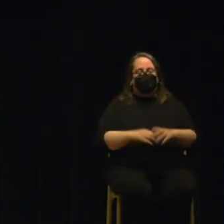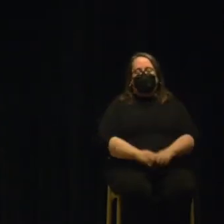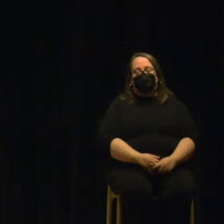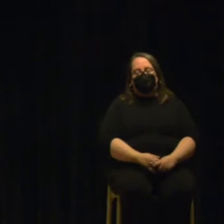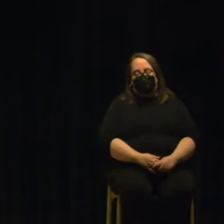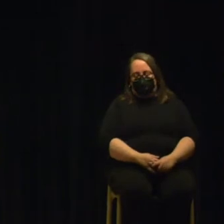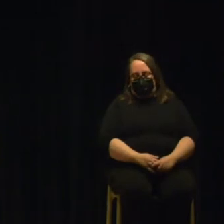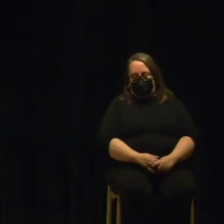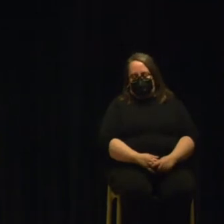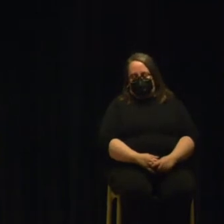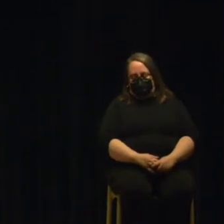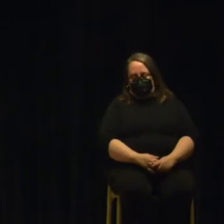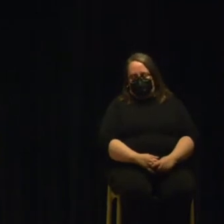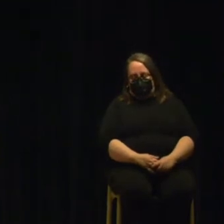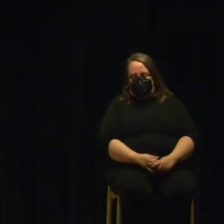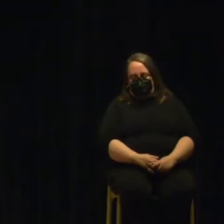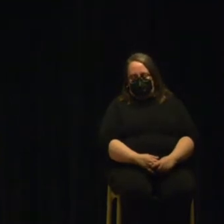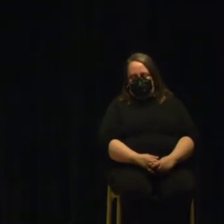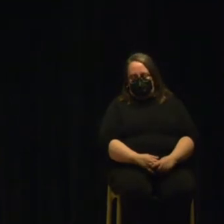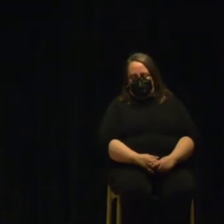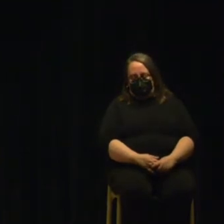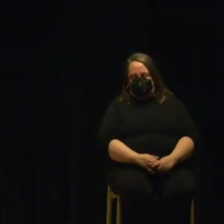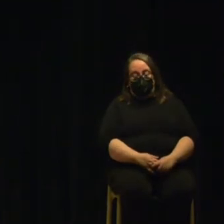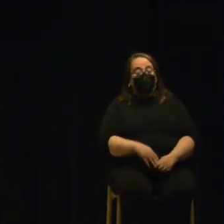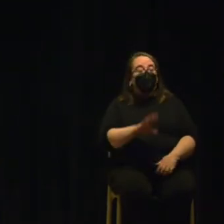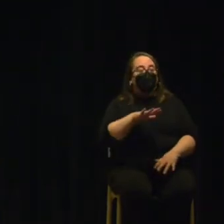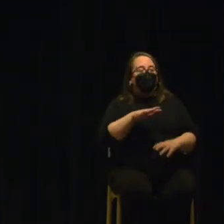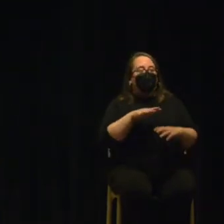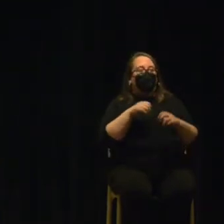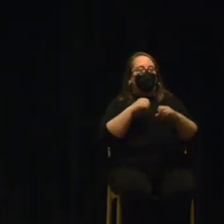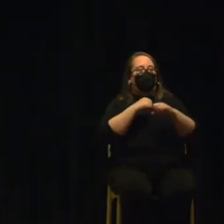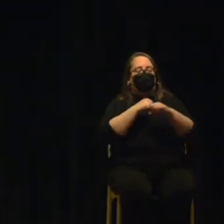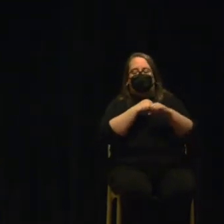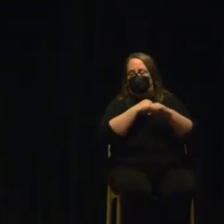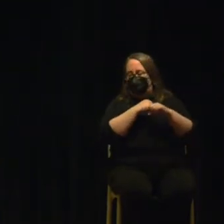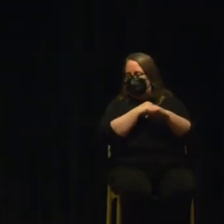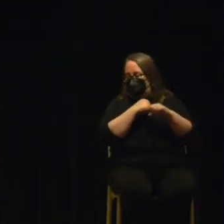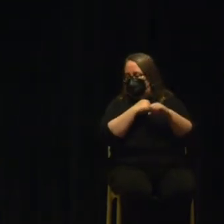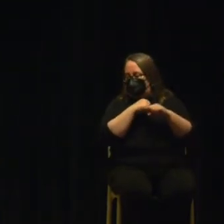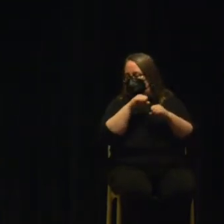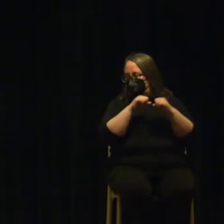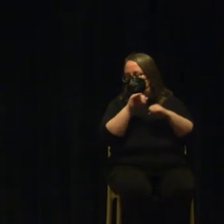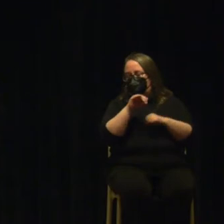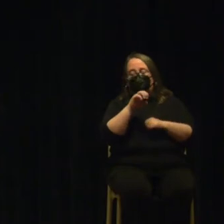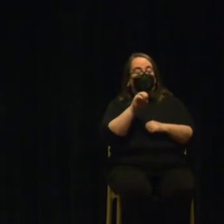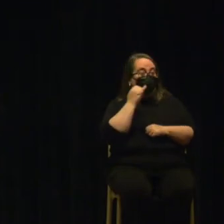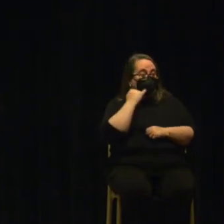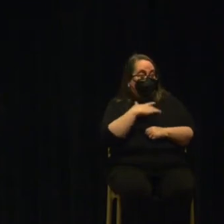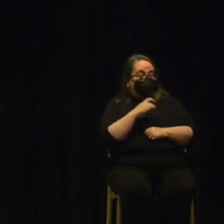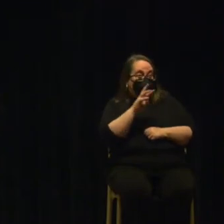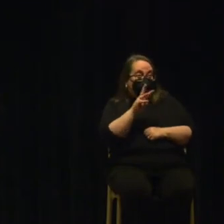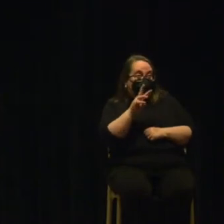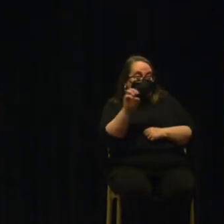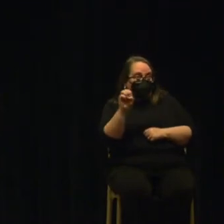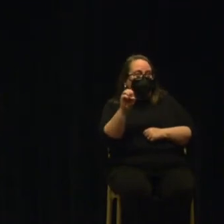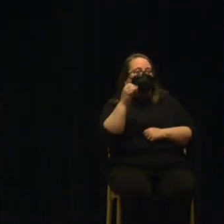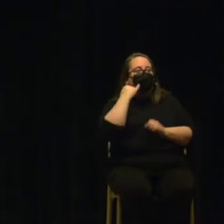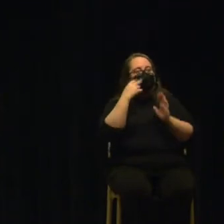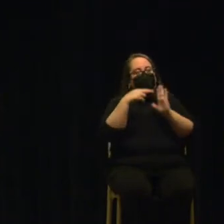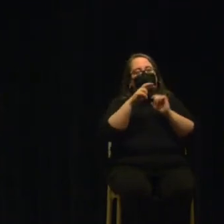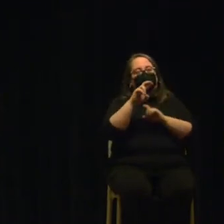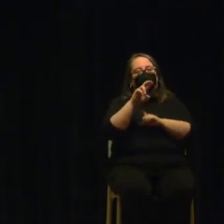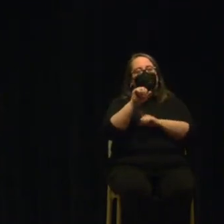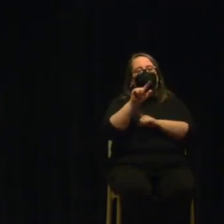say. Y'all know Battle Royales? Talking about if you're a WWE fan or if you read Ralph